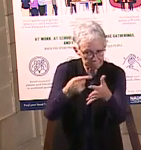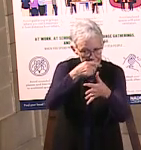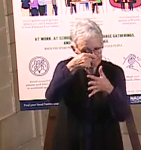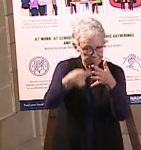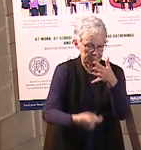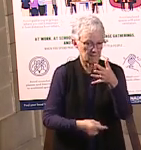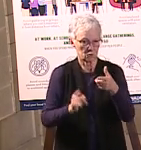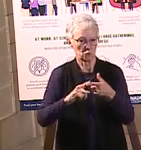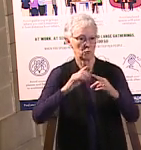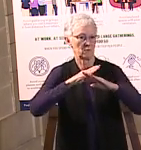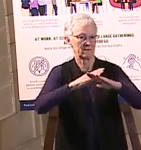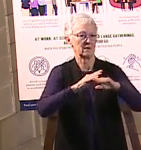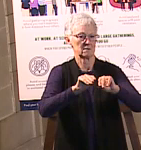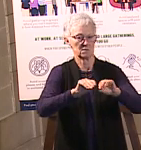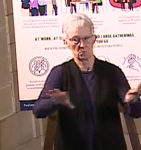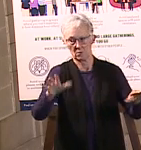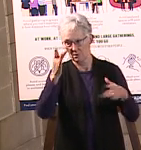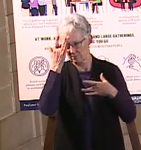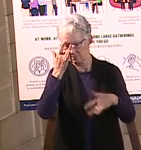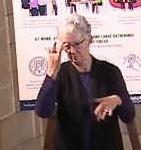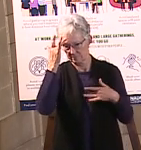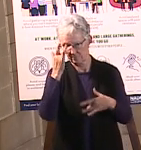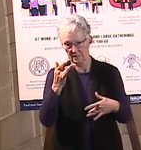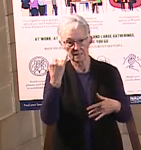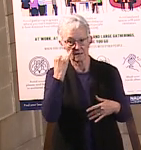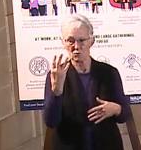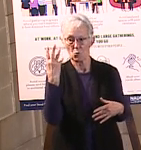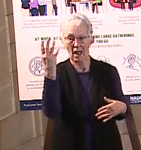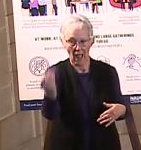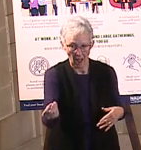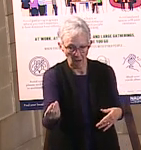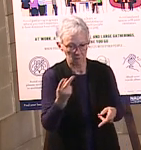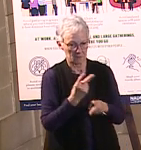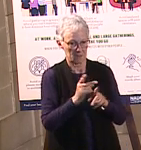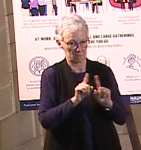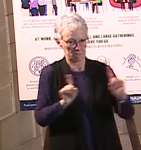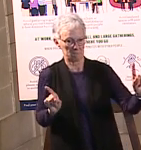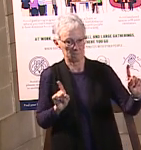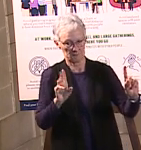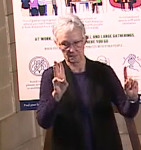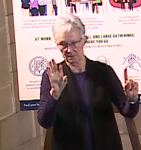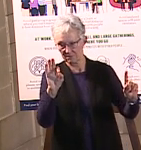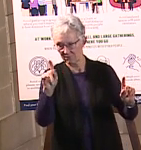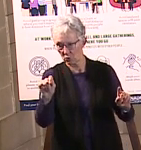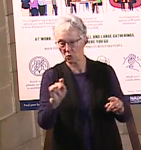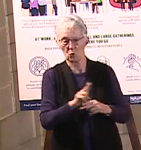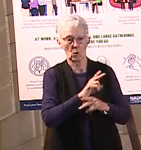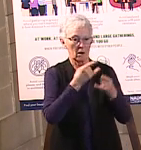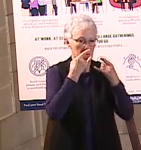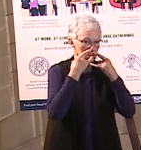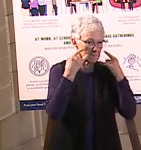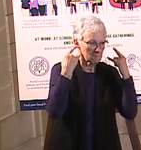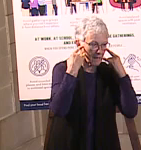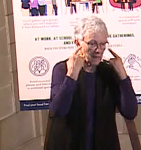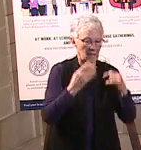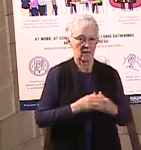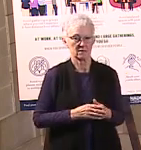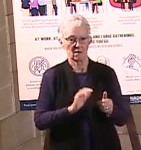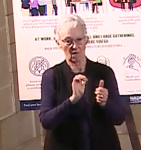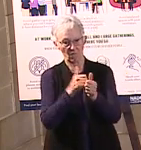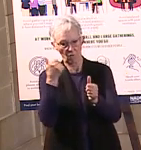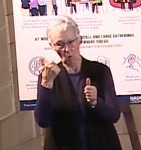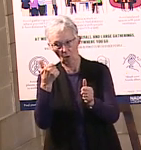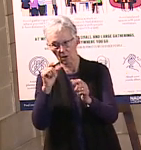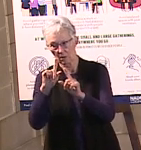you go out, try and keep that 6 foot of distance. Wash your hands often, 20 seconds at a time. Wear a mask when you go to the store. Go to the store